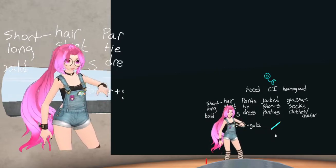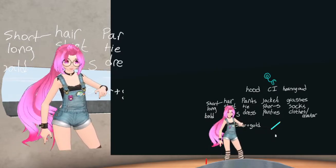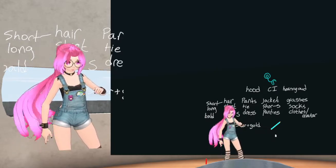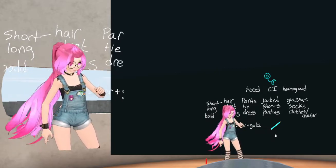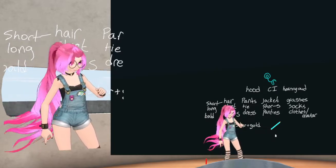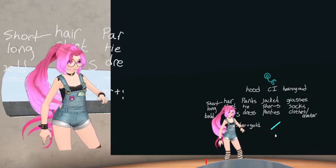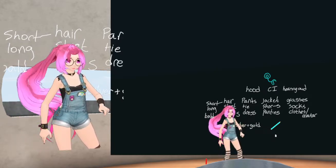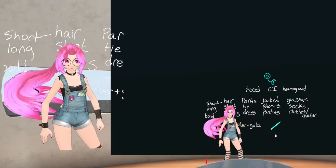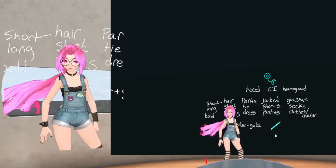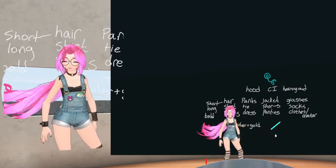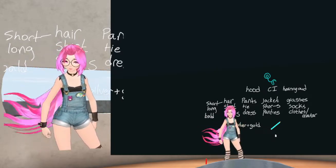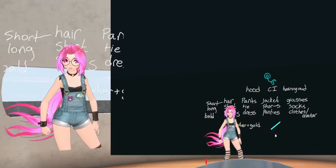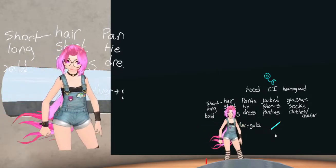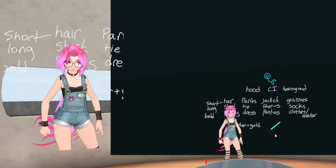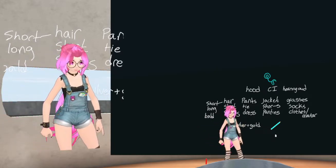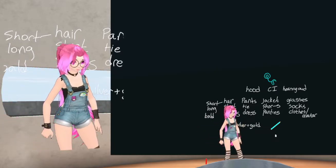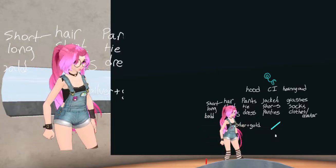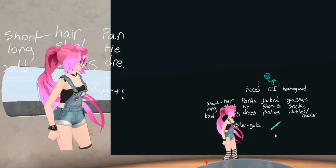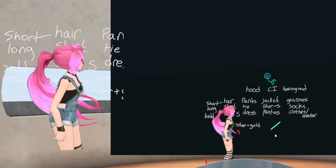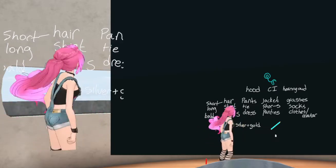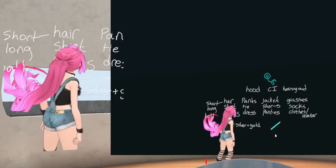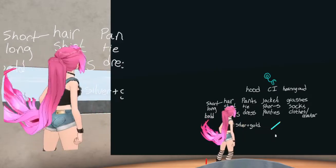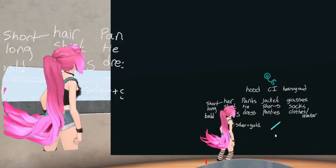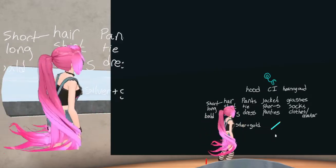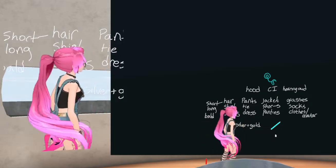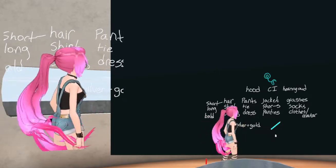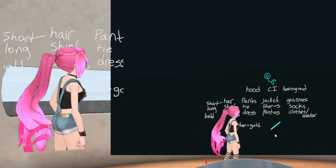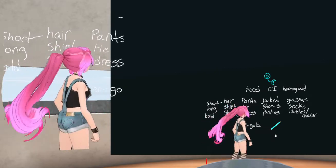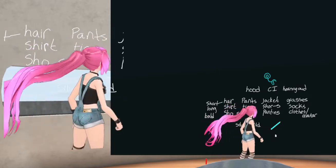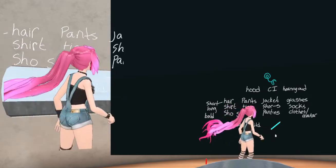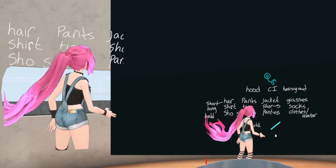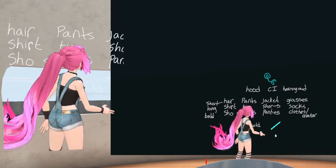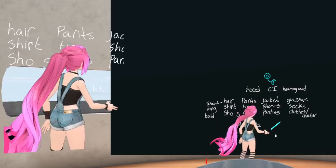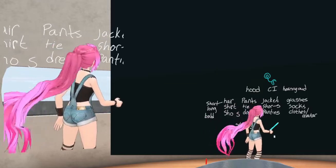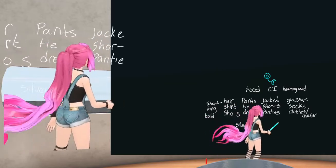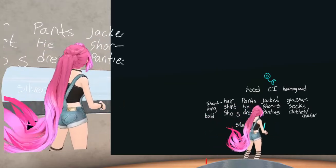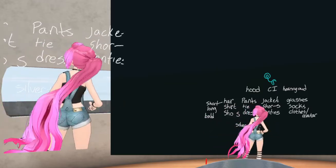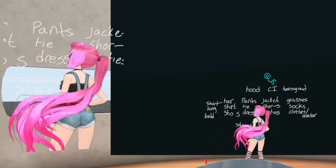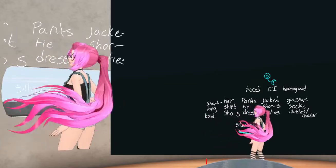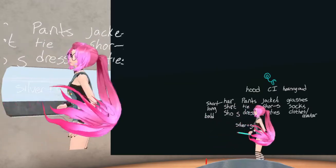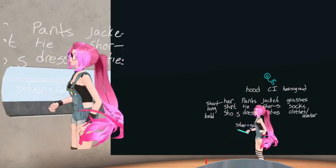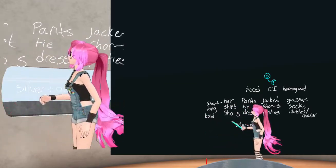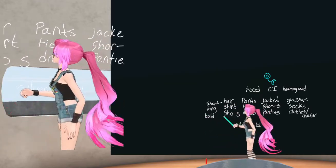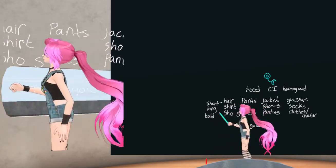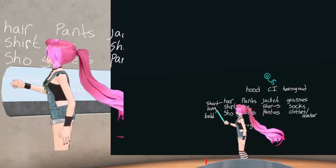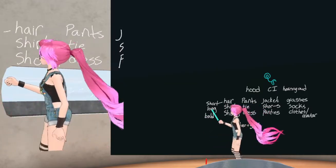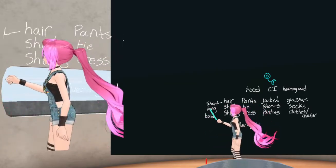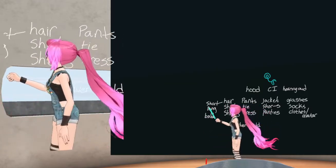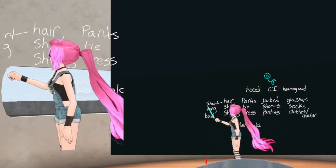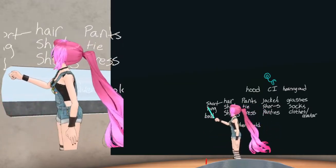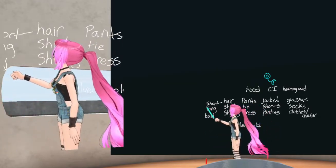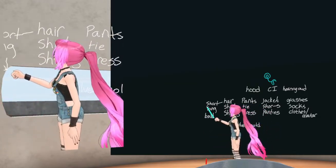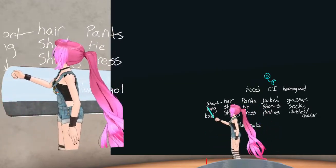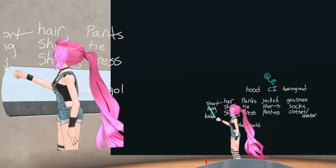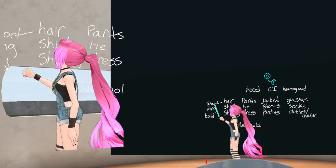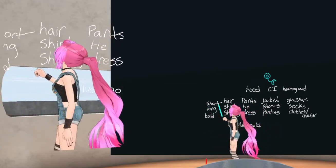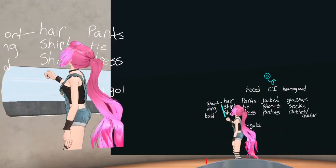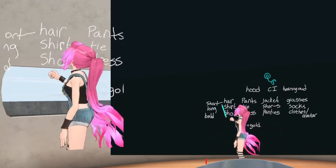for gold. Yep. Awesome. Okay. Ready for review.